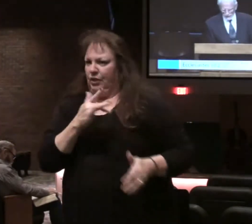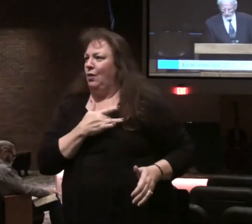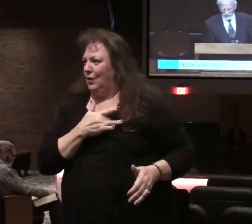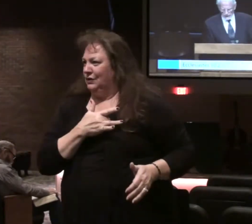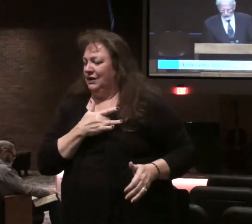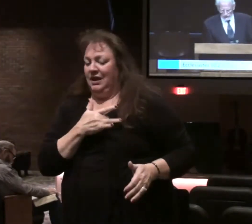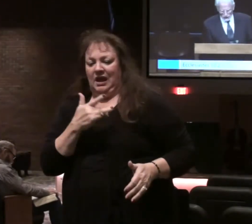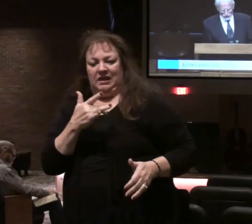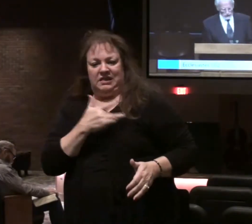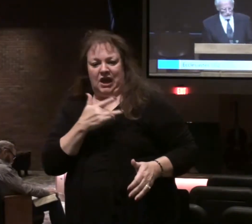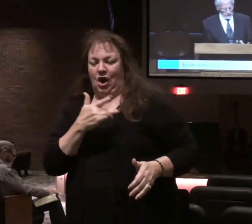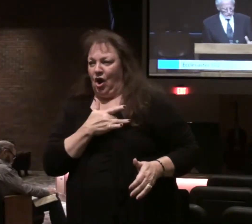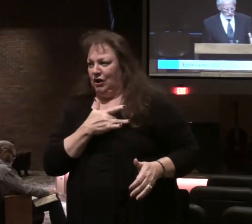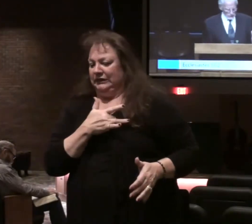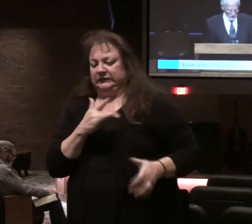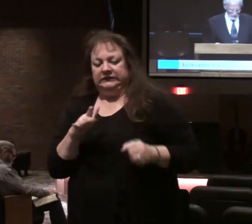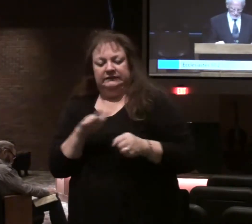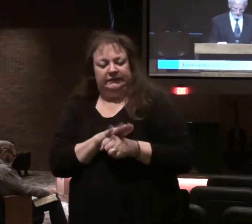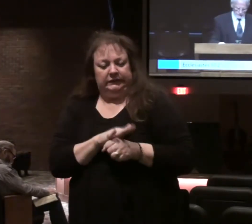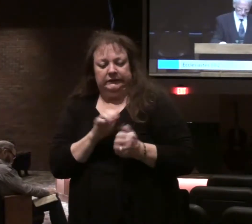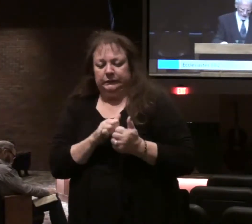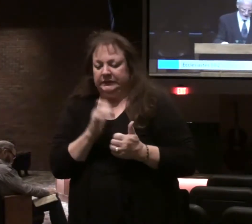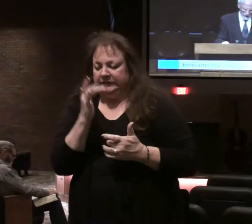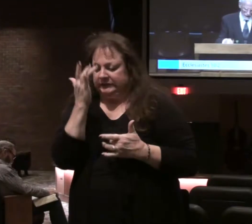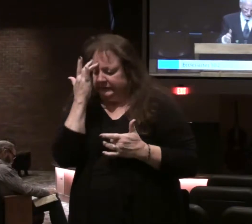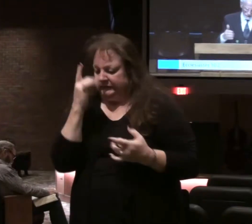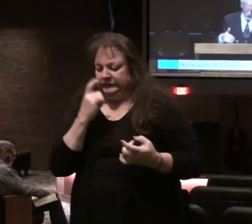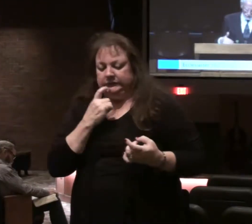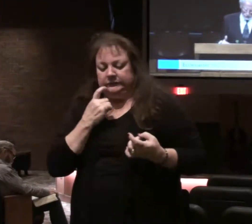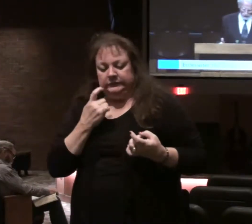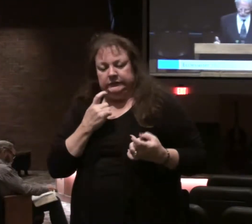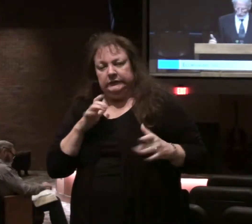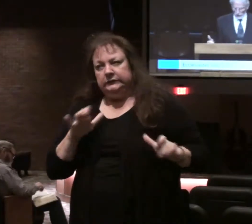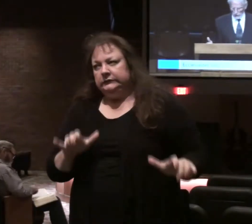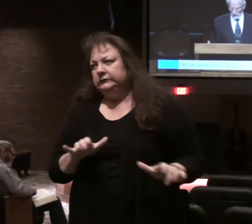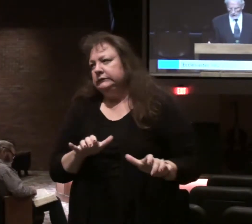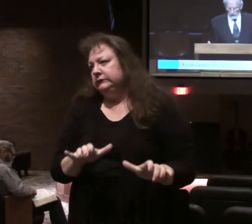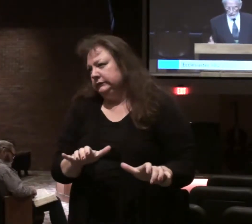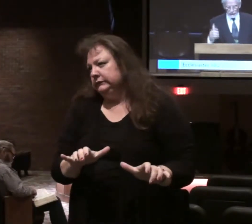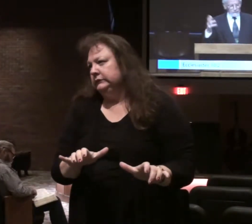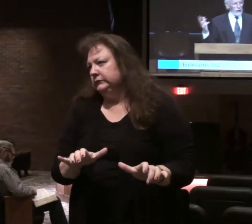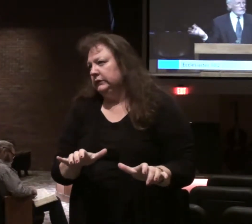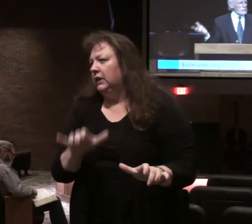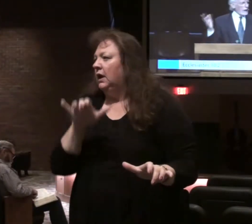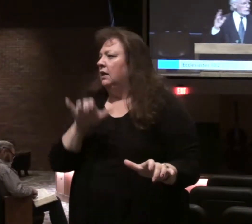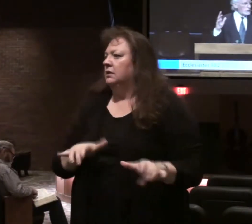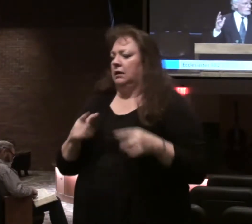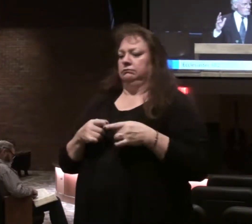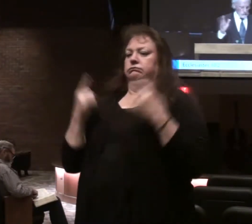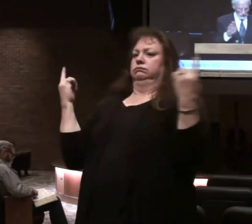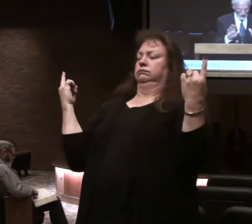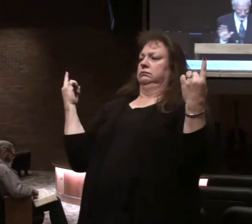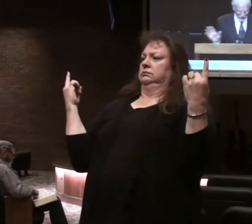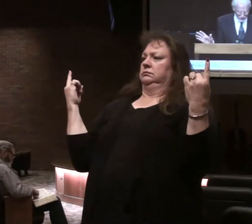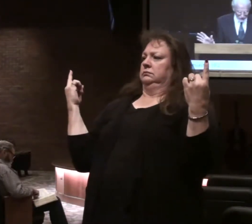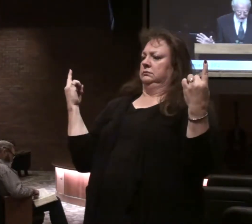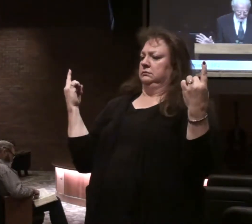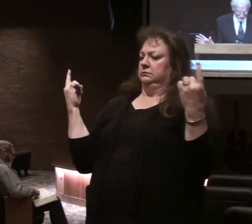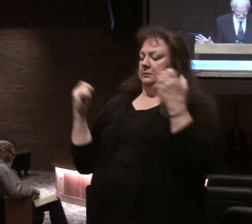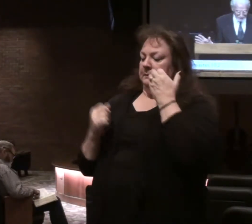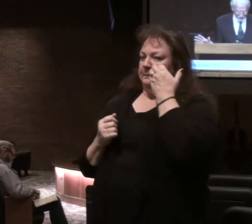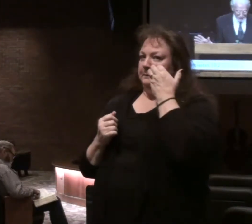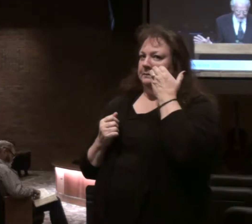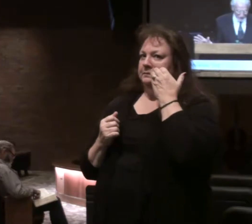heart condition. This will come up again as we move along. So that contrast set down